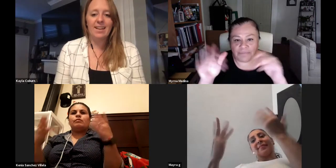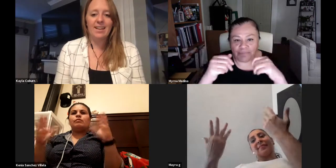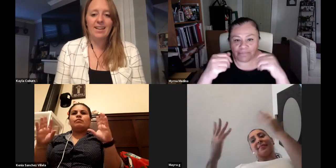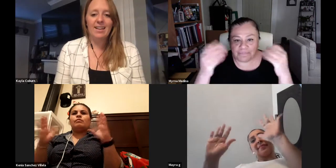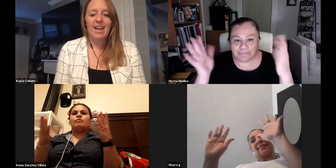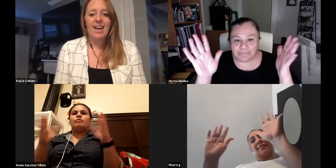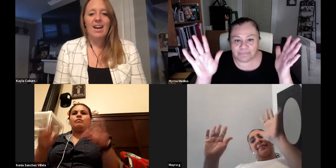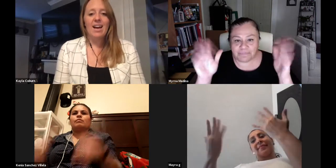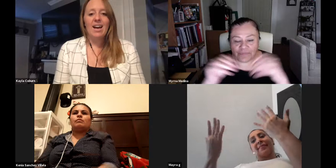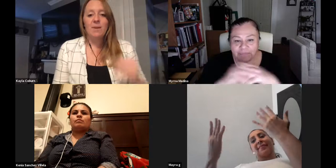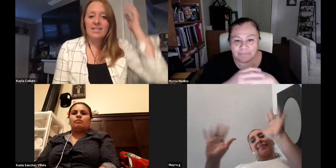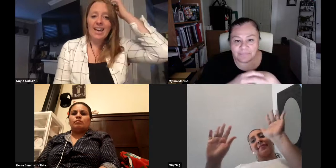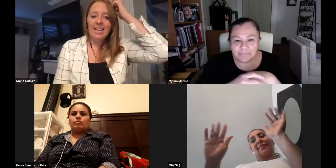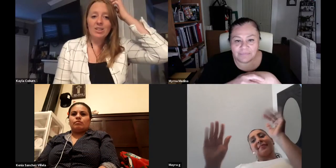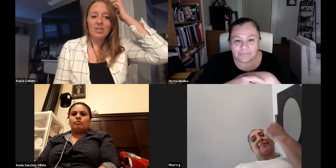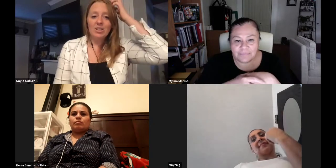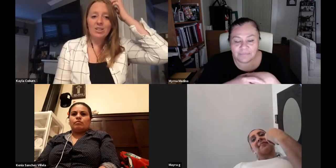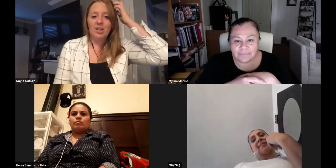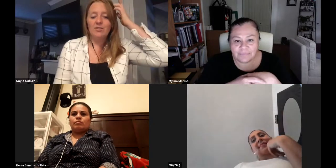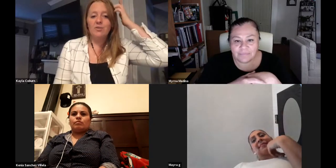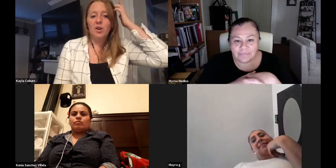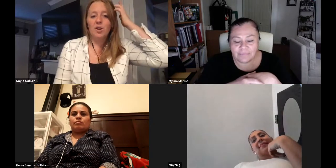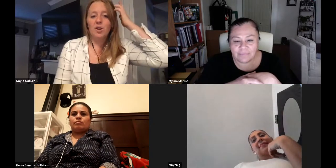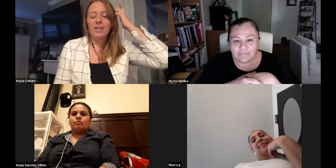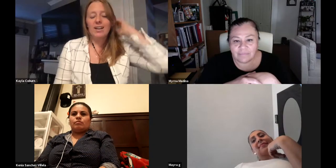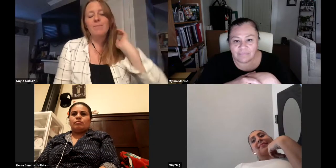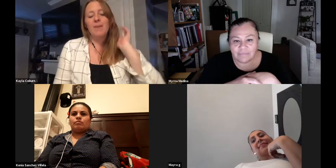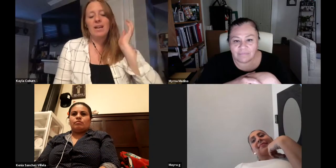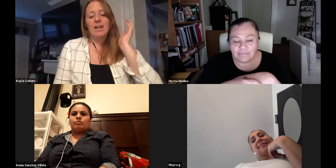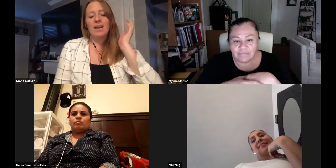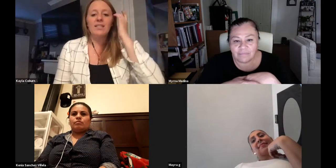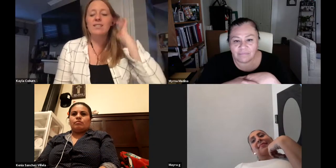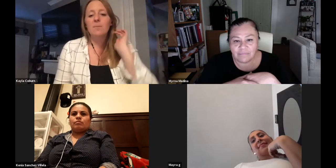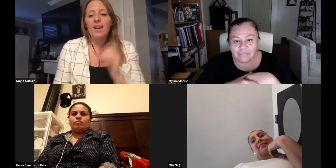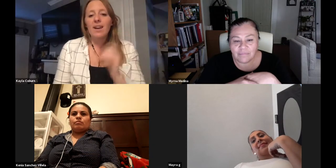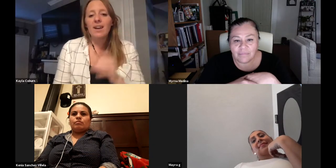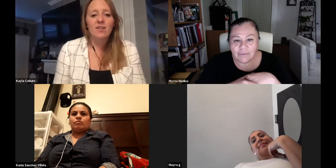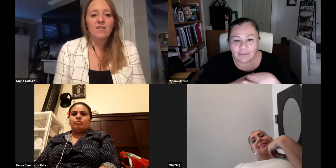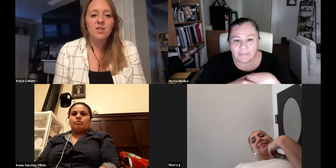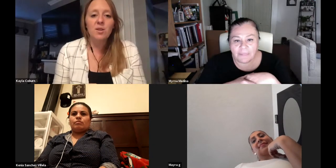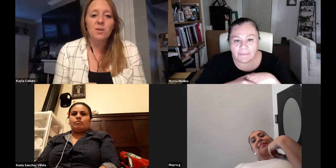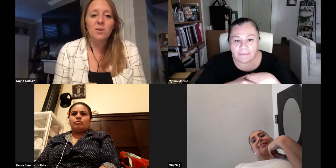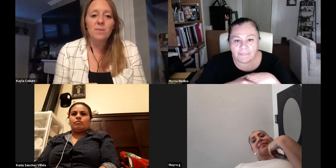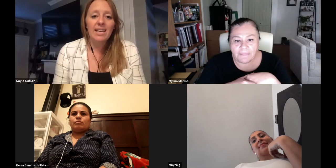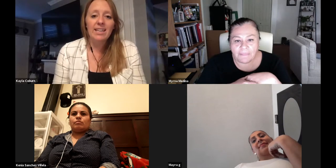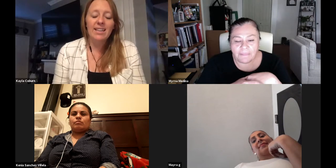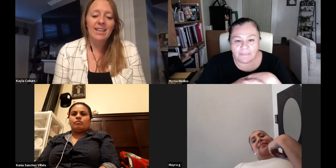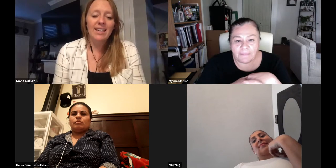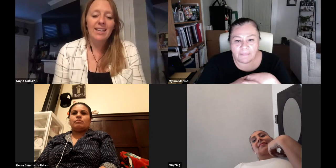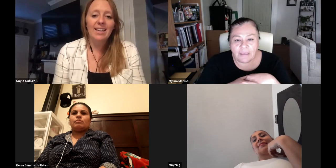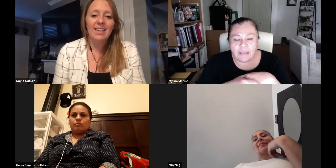menearla. And this can look different for many students depending on their physical